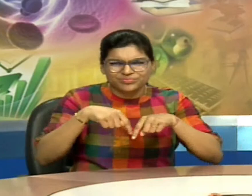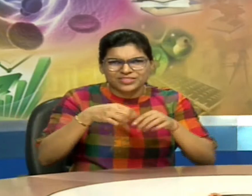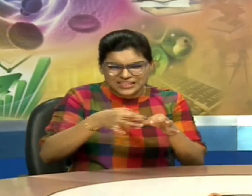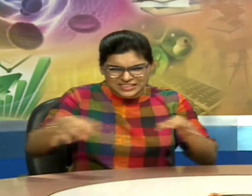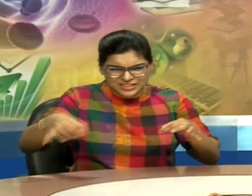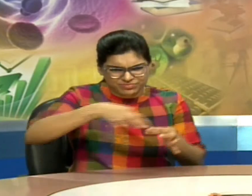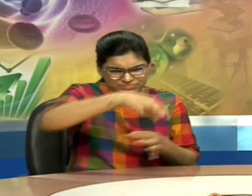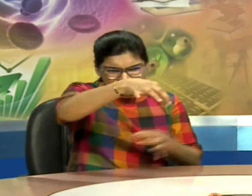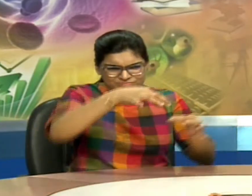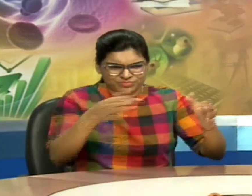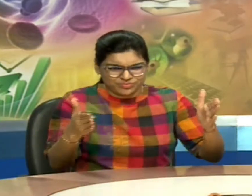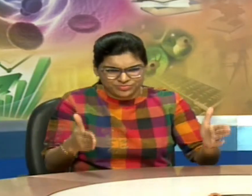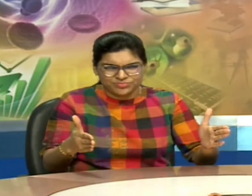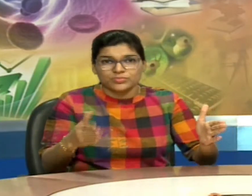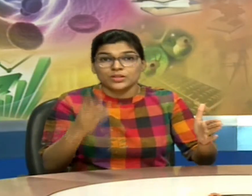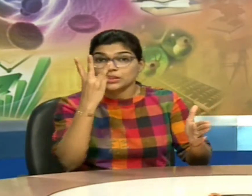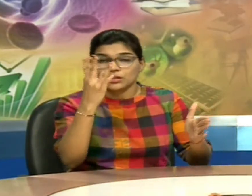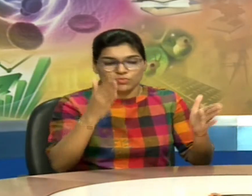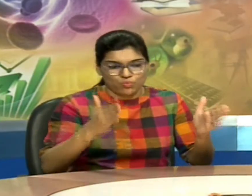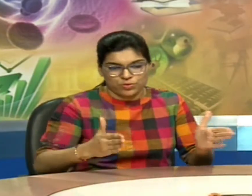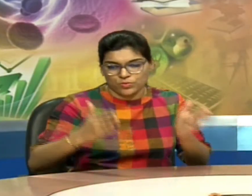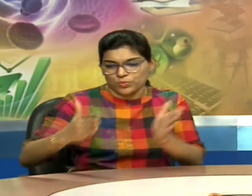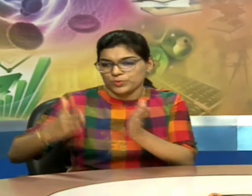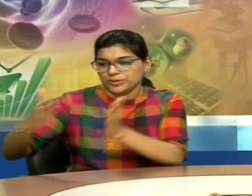plus 7,000 gallons of water